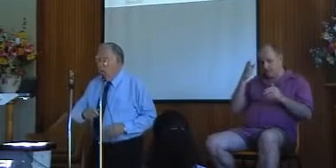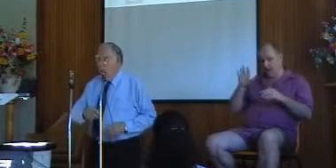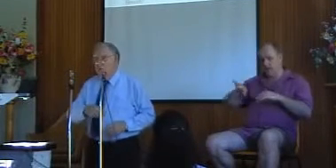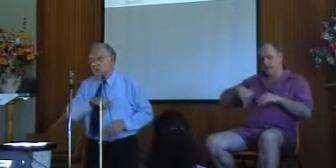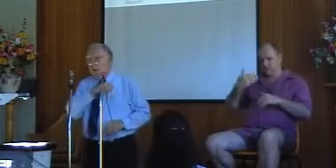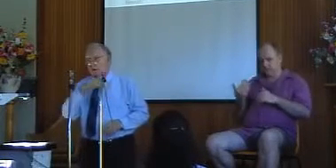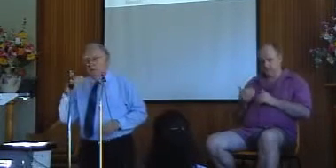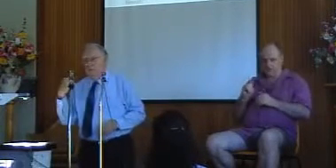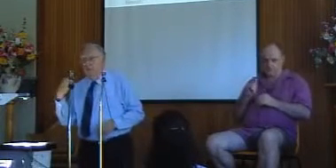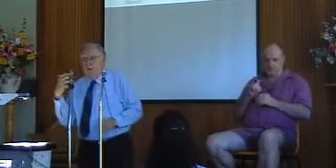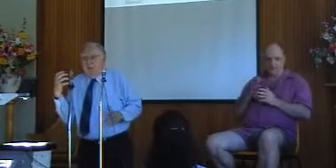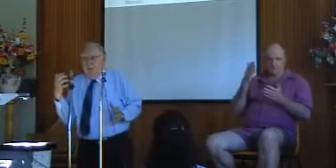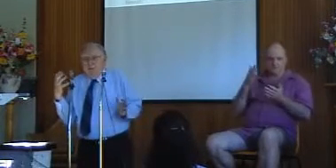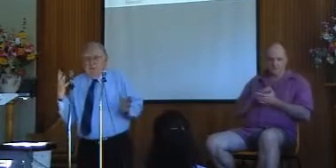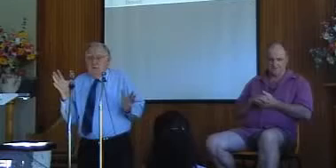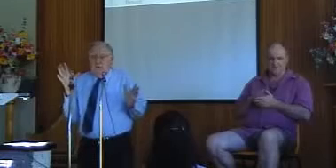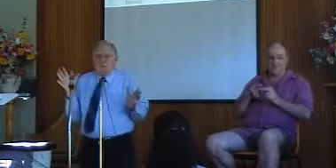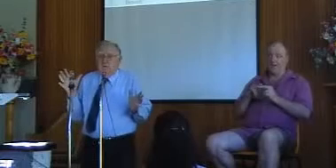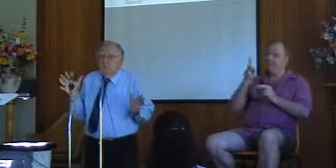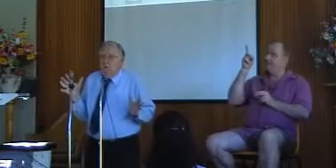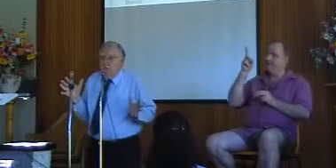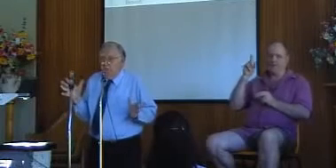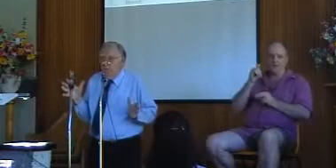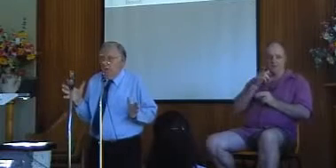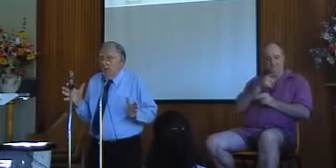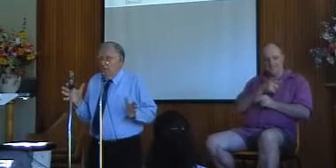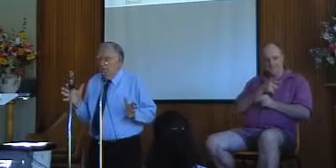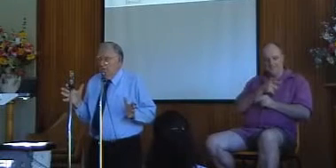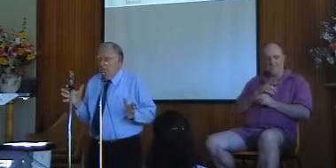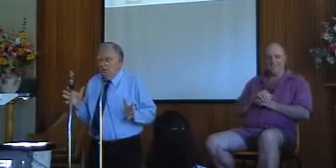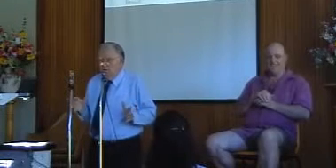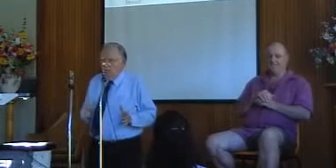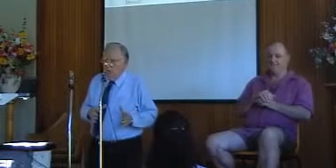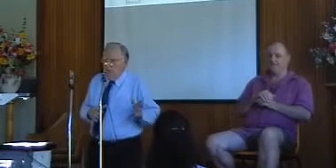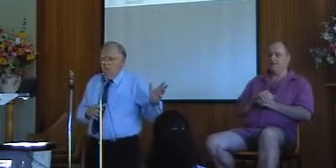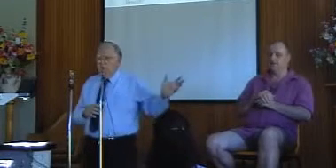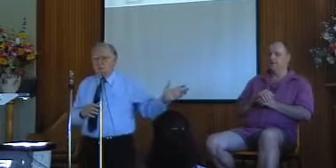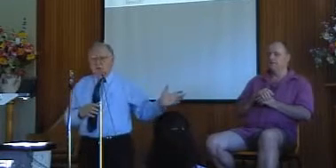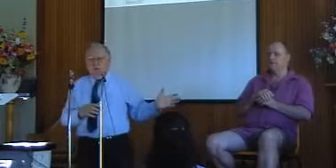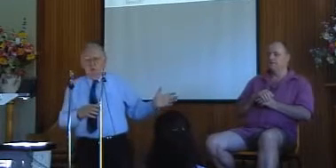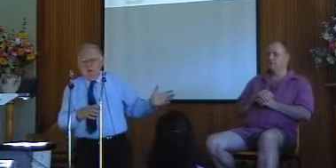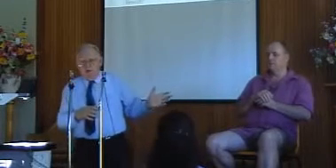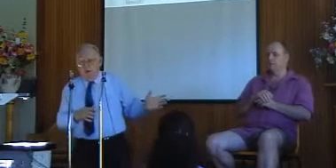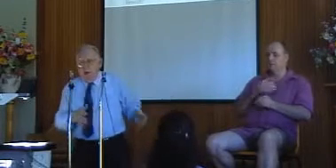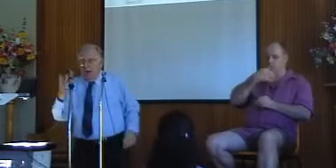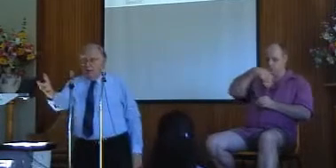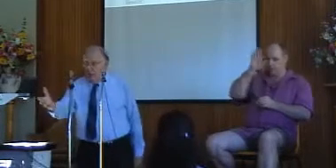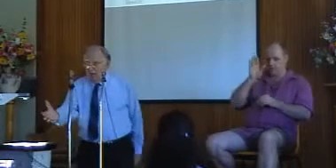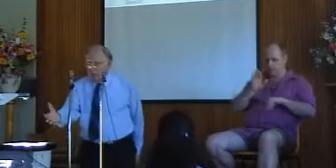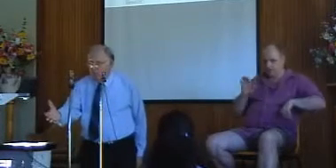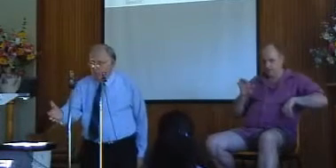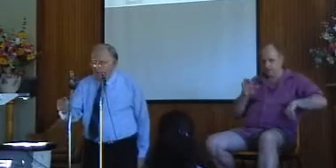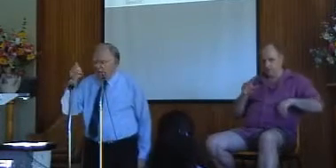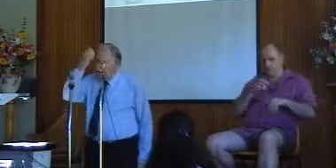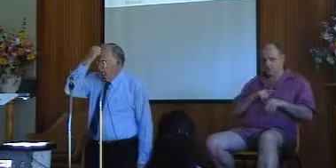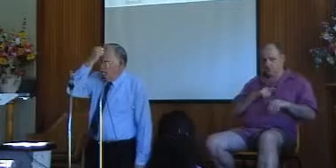all the boys were fulfilled like him. Well, what did you do in Egypt? How did you